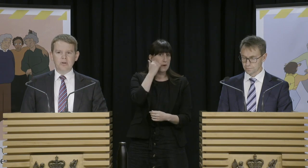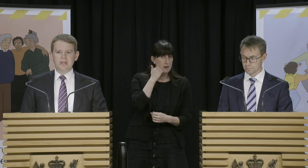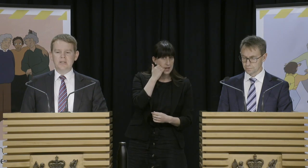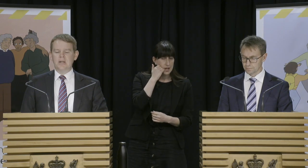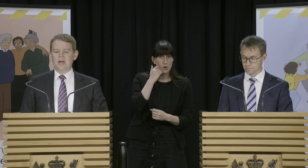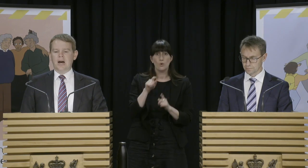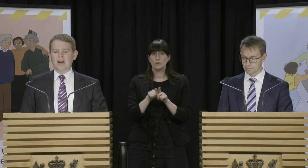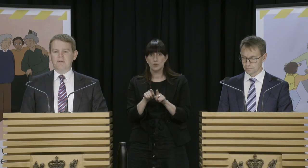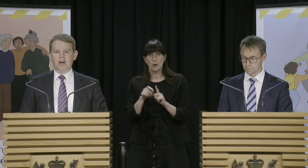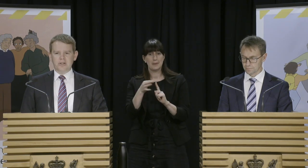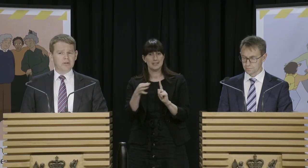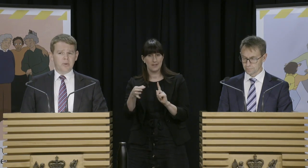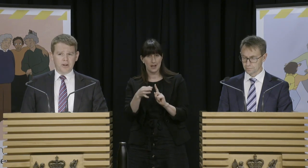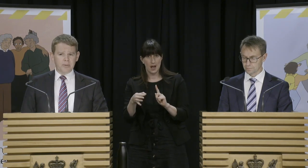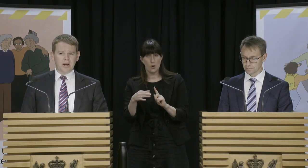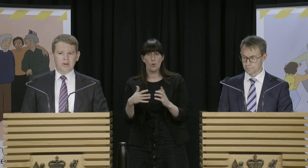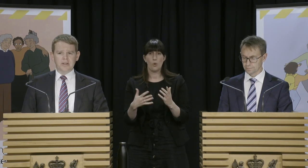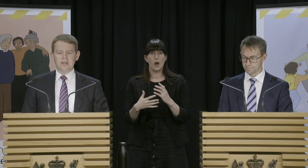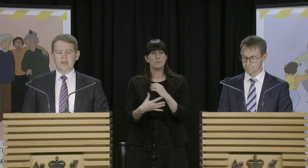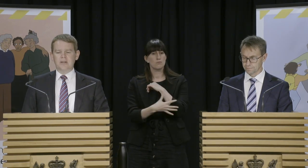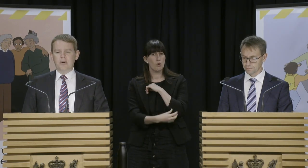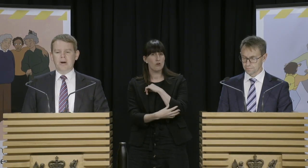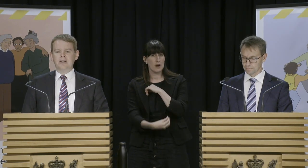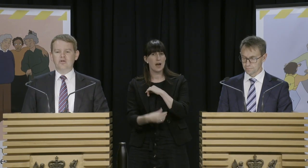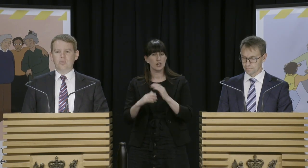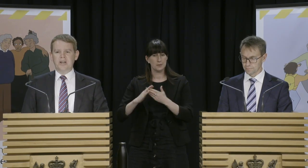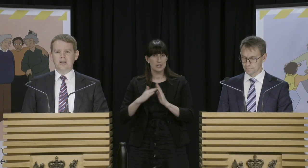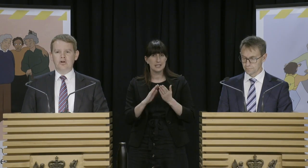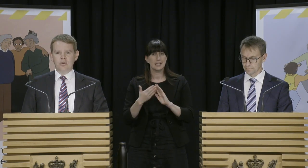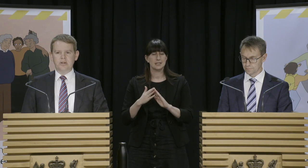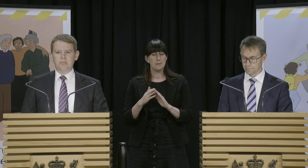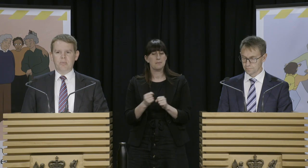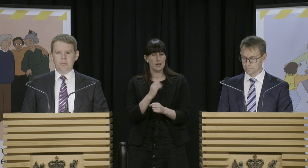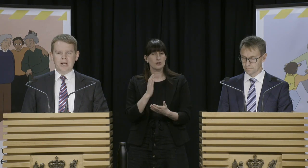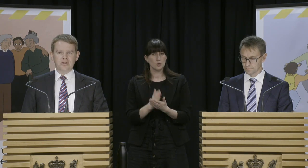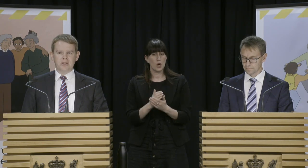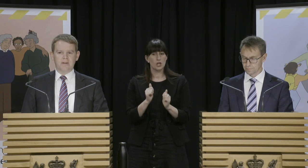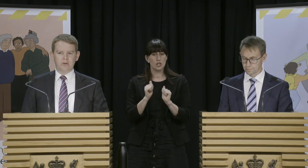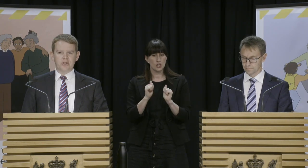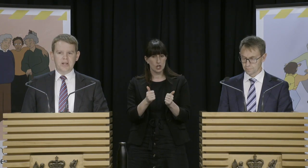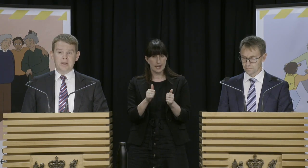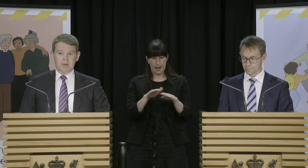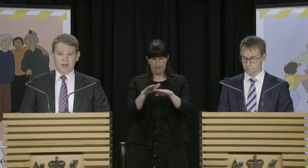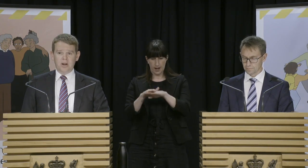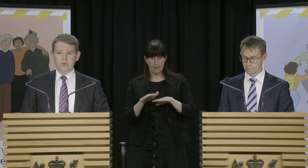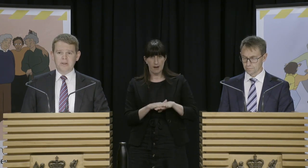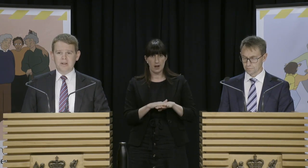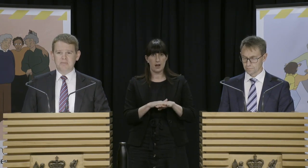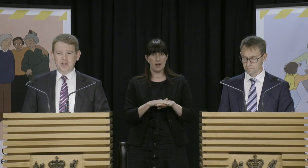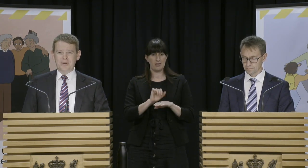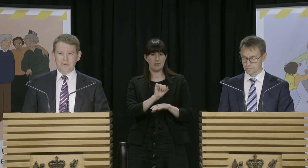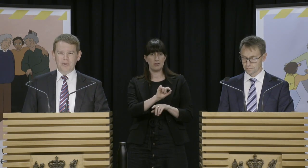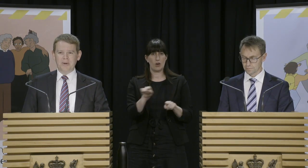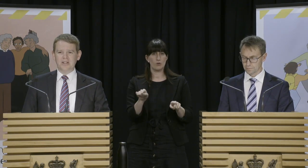Pacific communities and for lower socioeconomic areas, that we're making sure we're getting good population coverage there and in line with